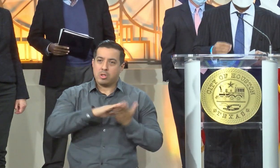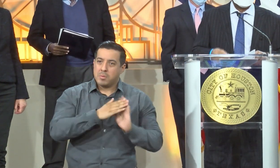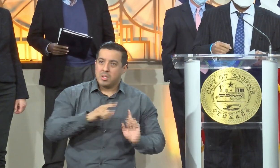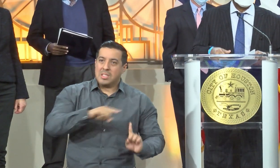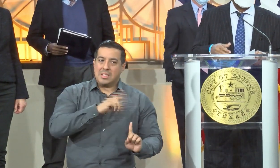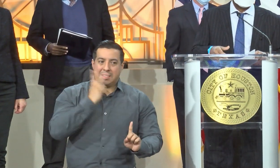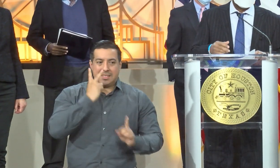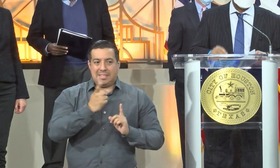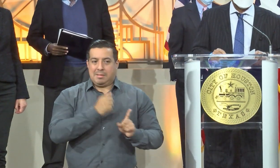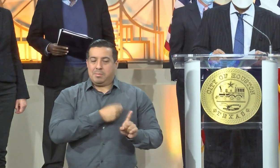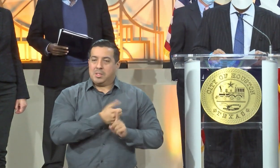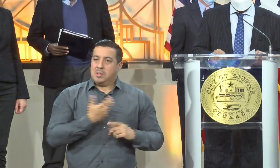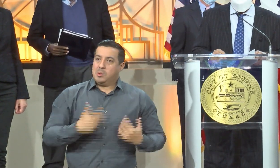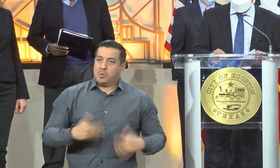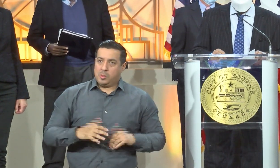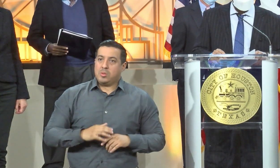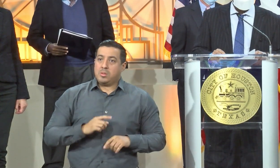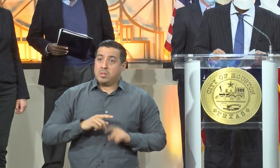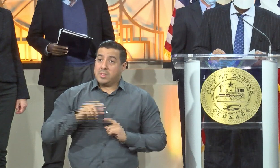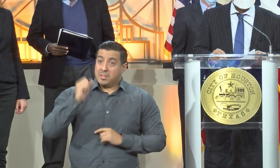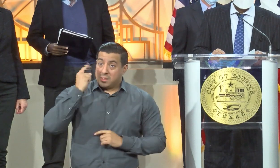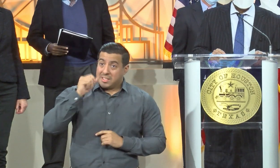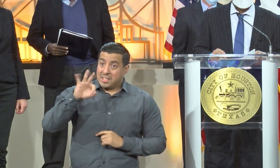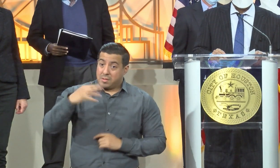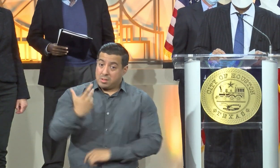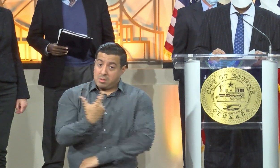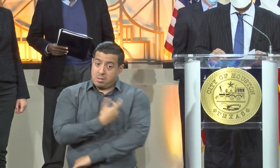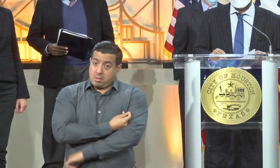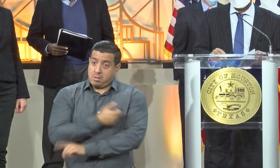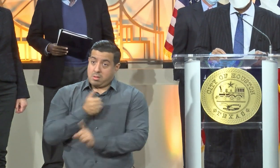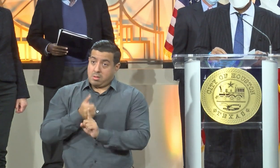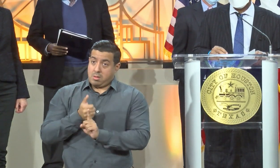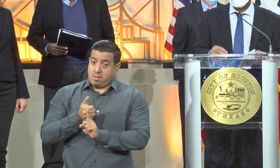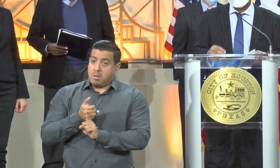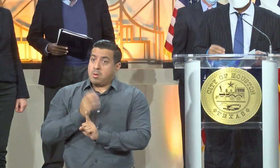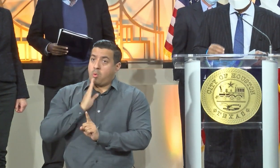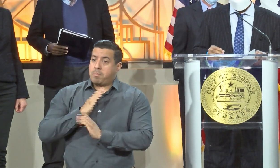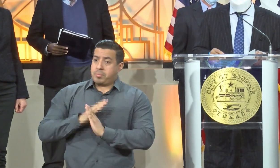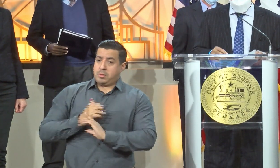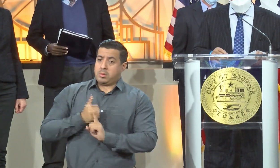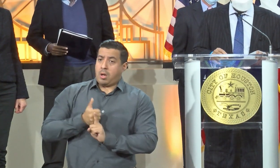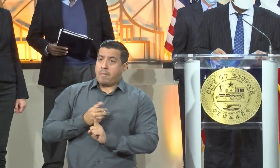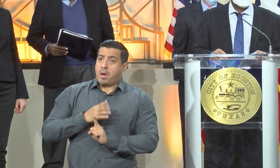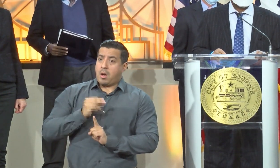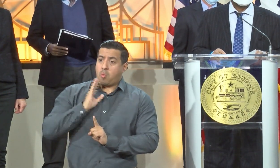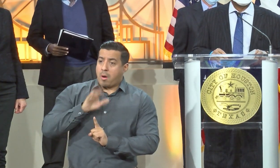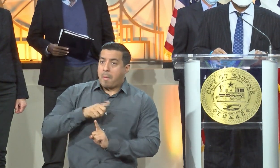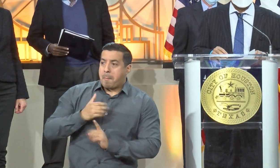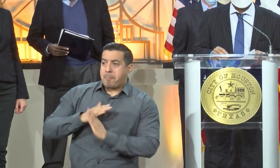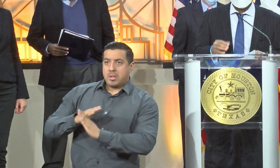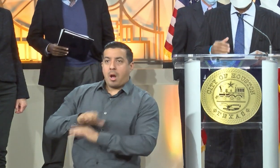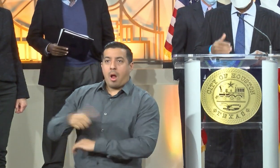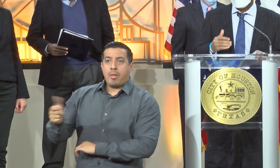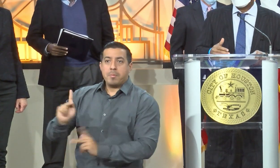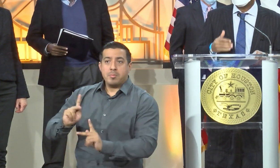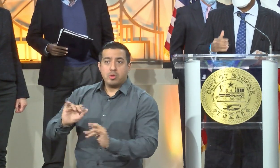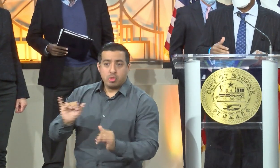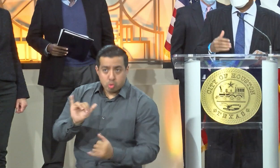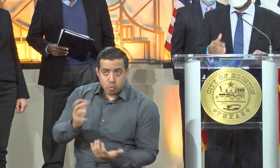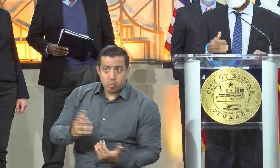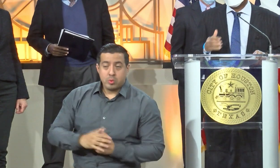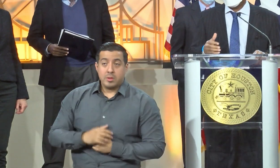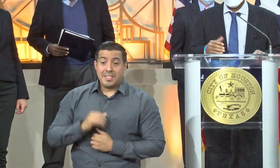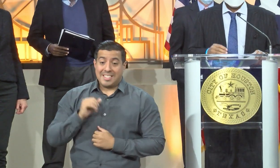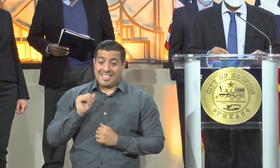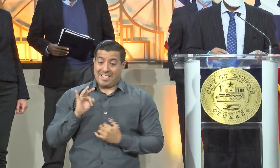so by taking the vaccine, you end up not only just protecting yourself, but protecting others. So when it becomes available, I kind of want to start